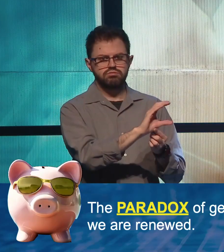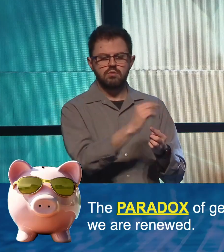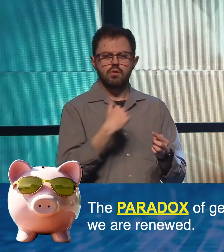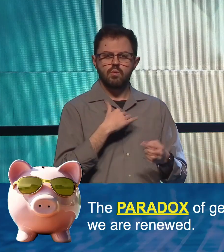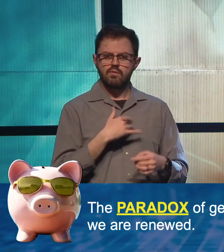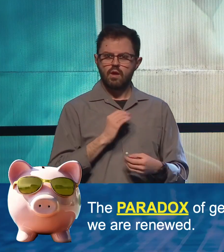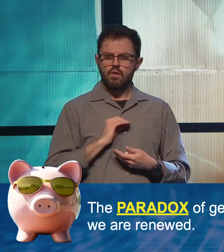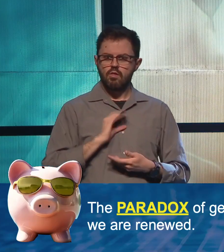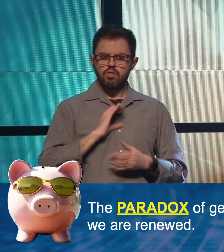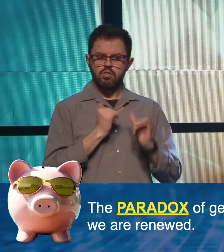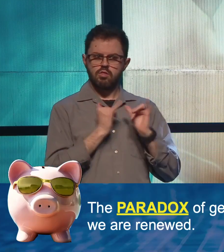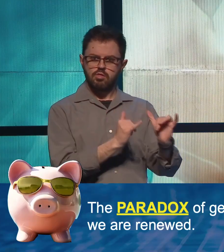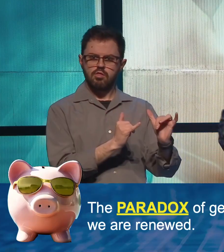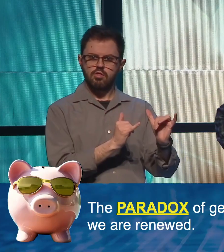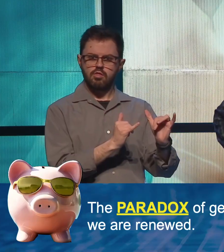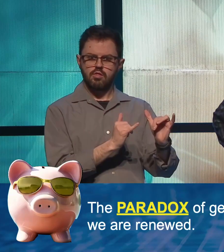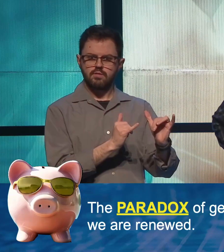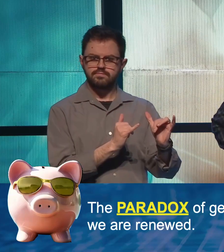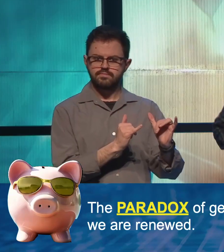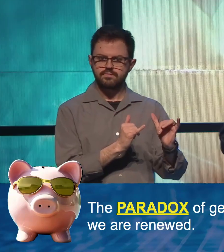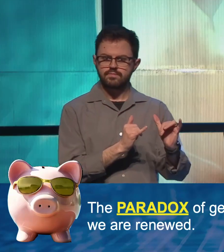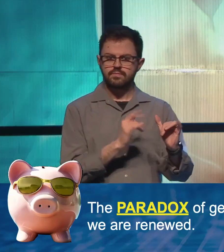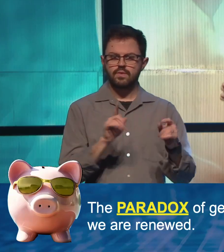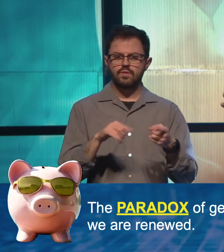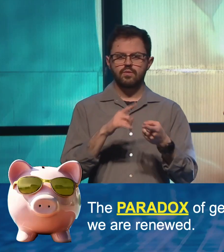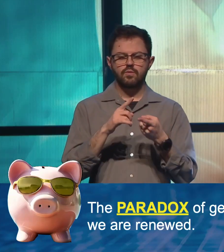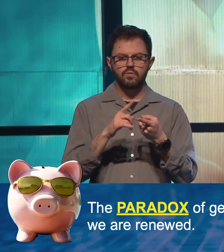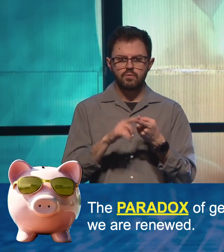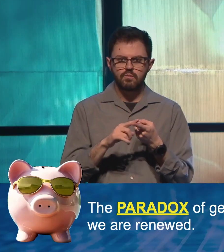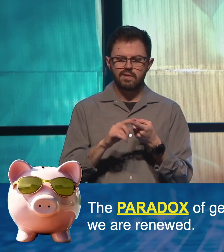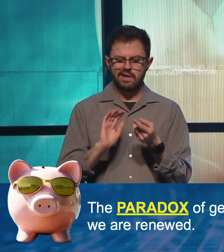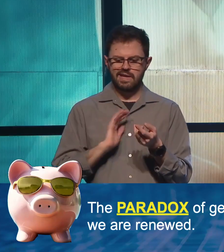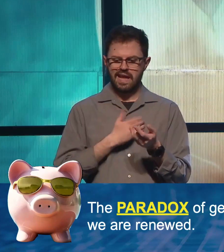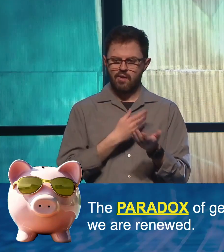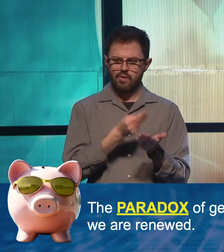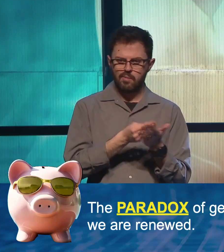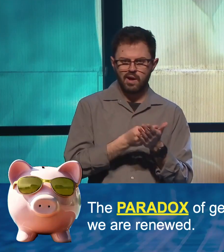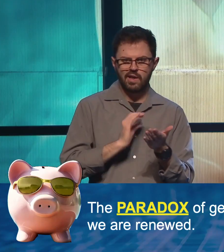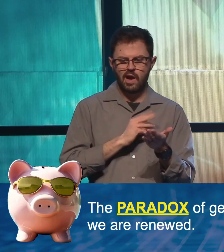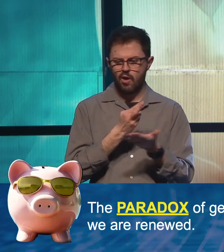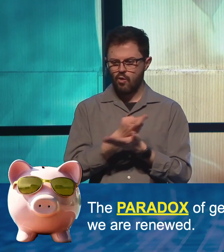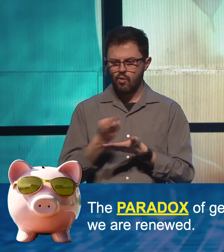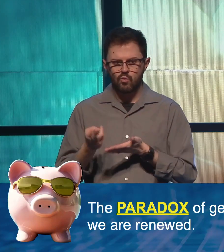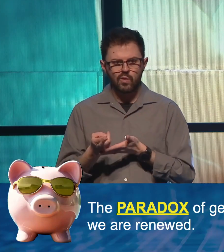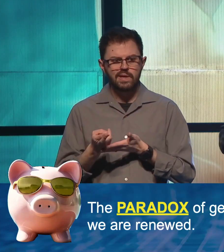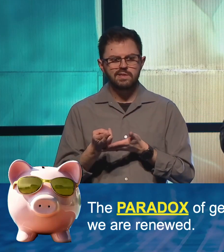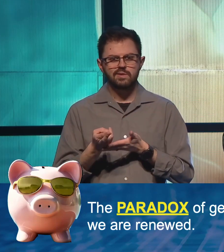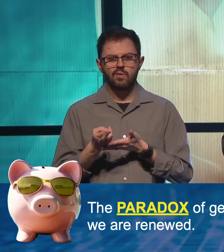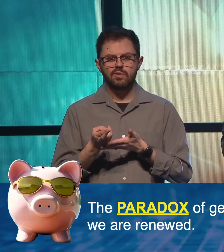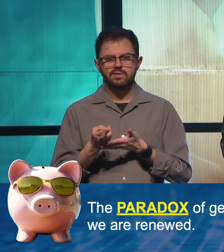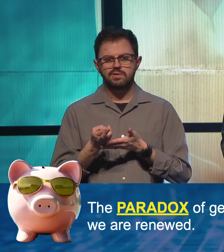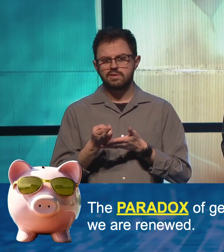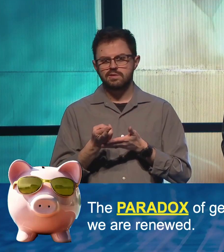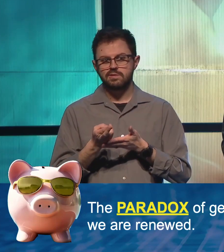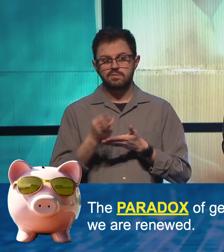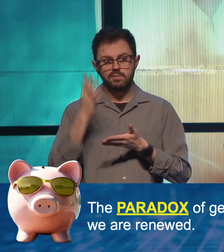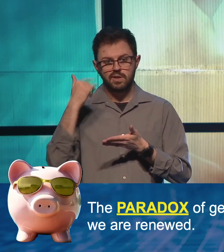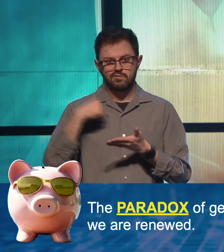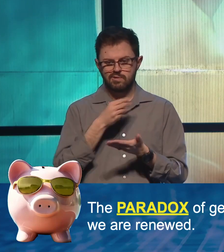Right? That when we let things flow out of us, right? Maybe out of our